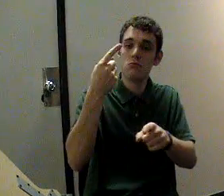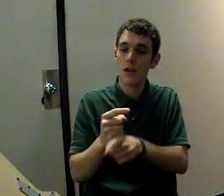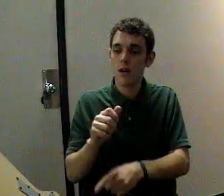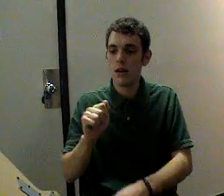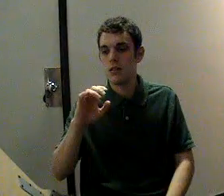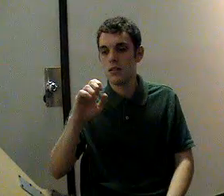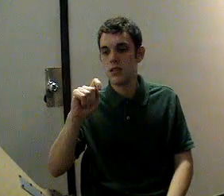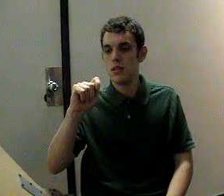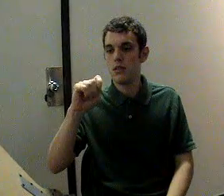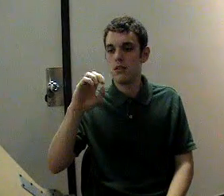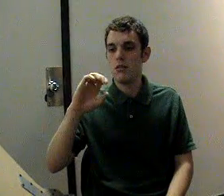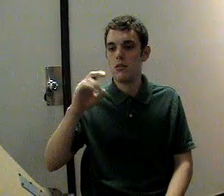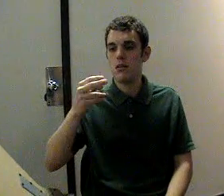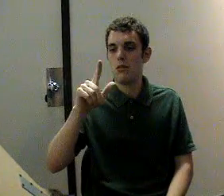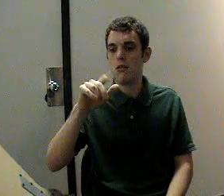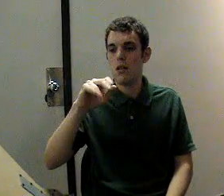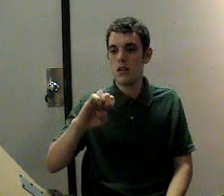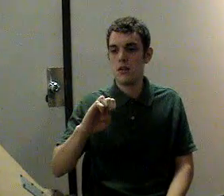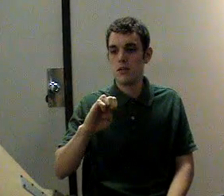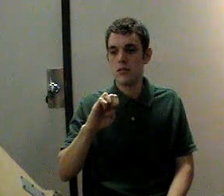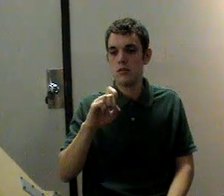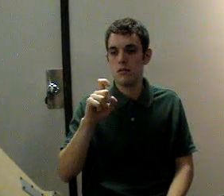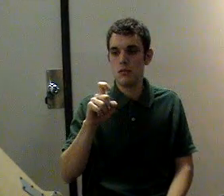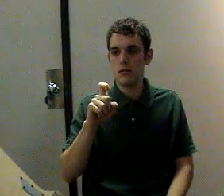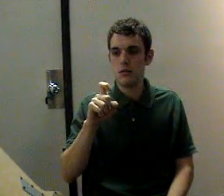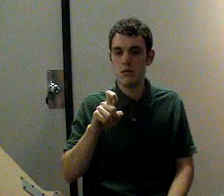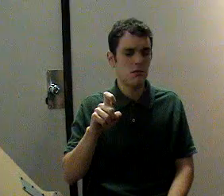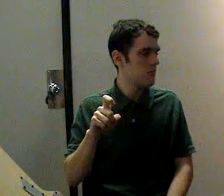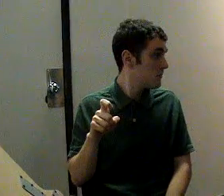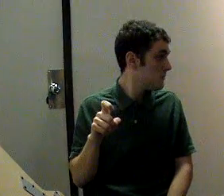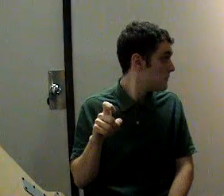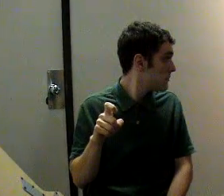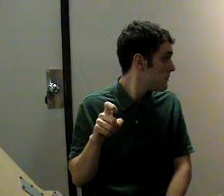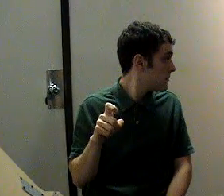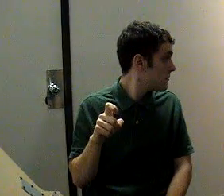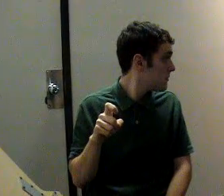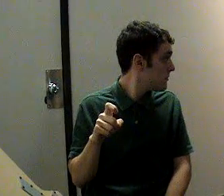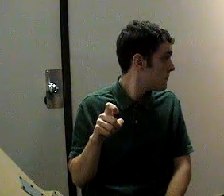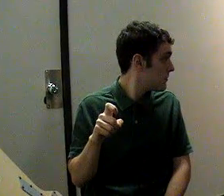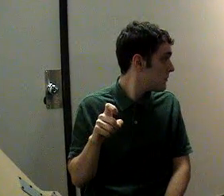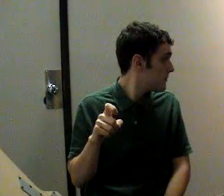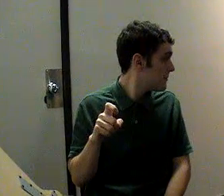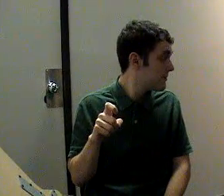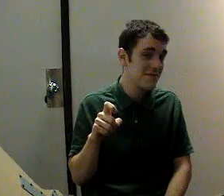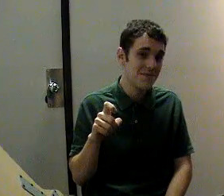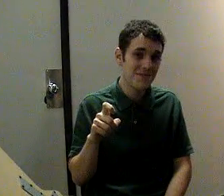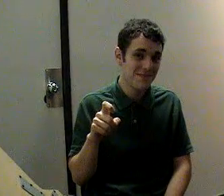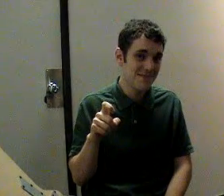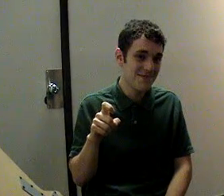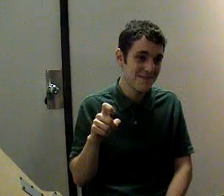to take that acetylcholine off that ligand-gated channel up in that synaptic cleft, and then that channel can close,